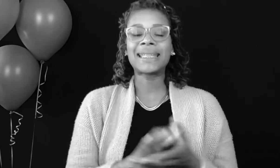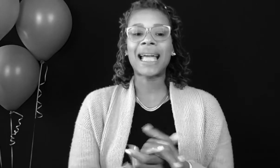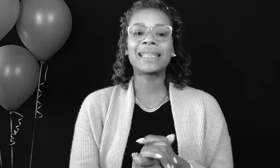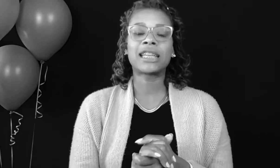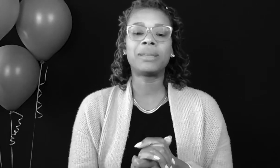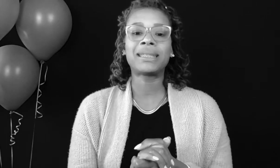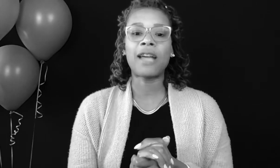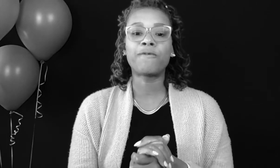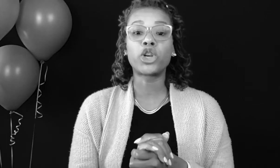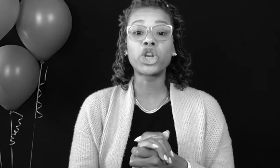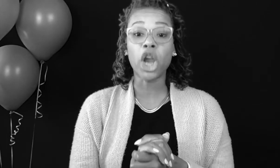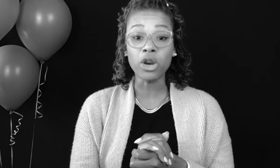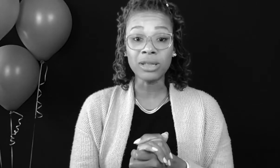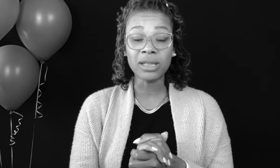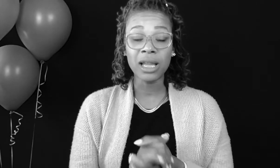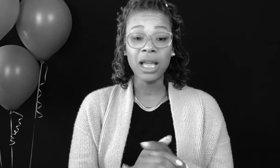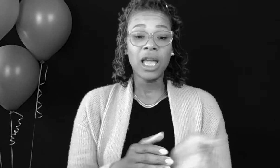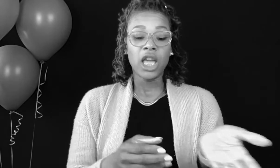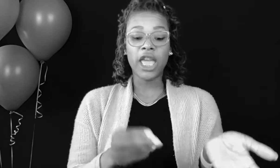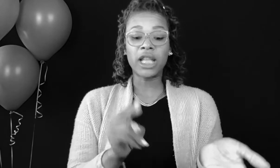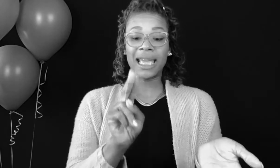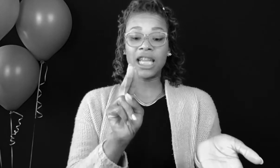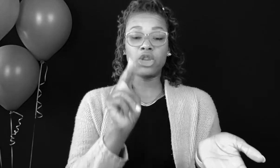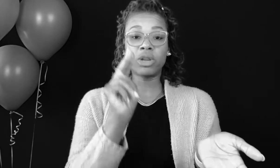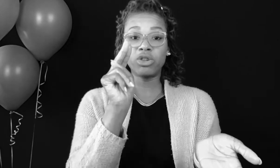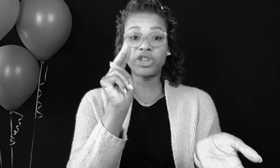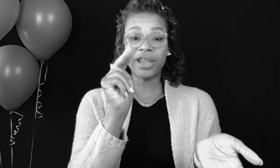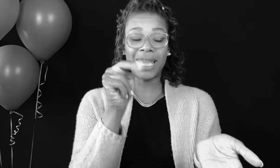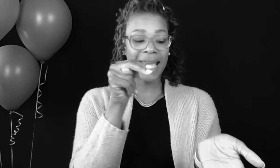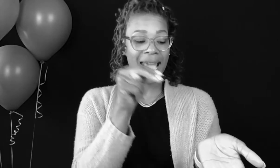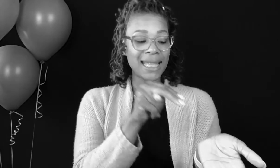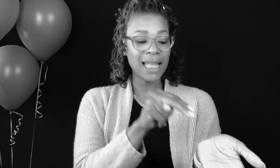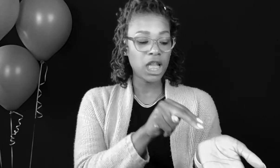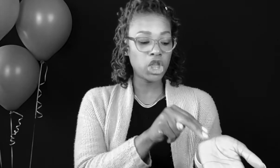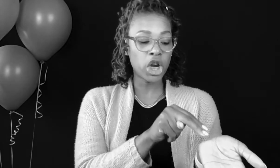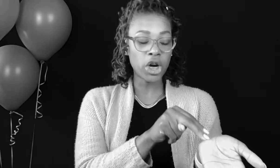is going to be the sign for nurse. And again, you can use your in hand, nurse,